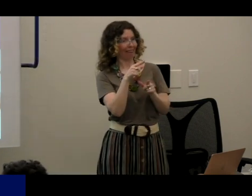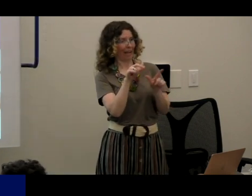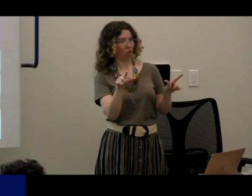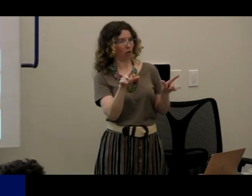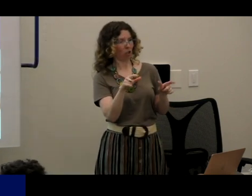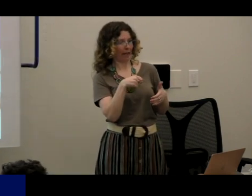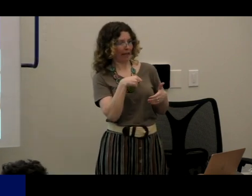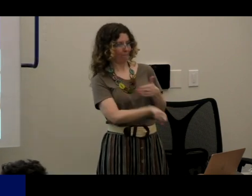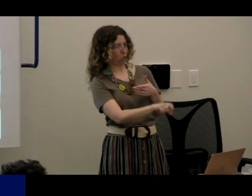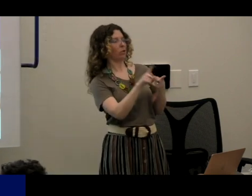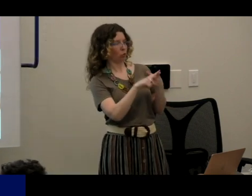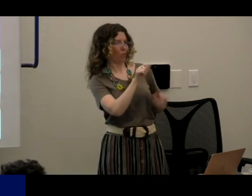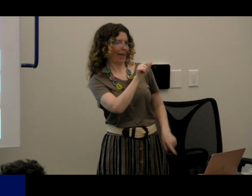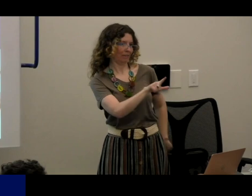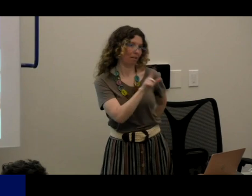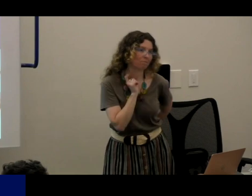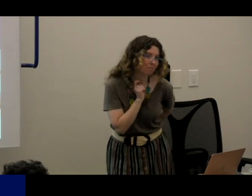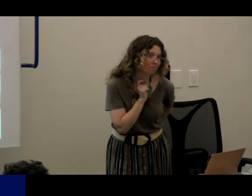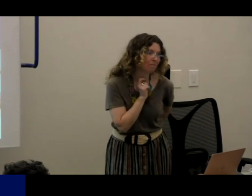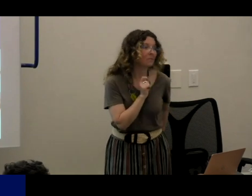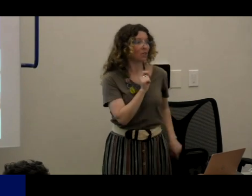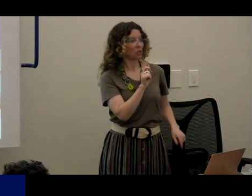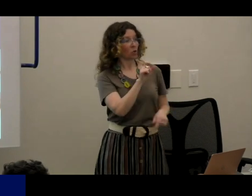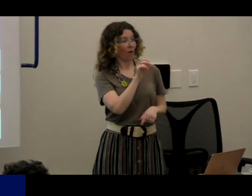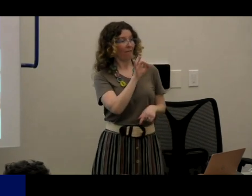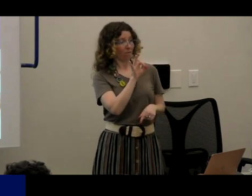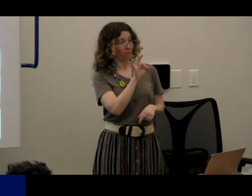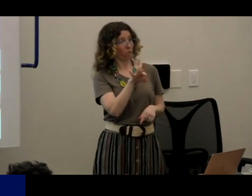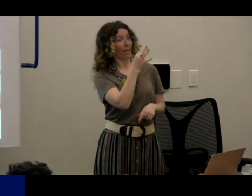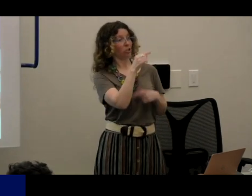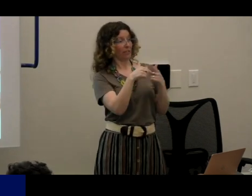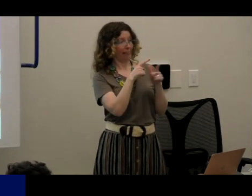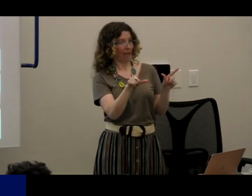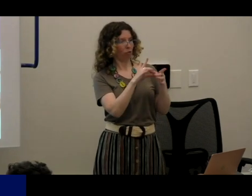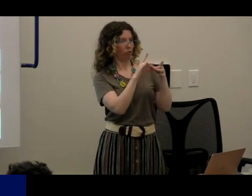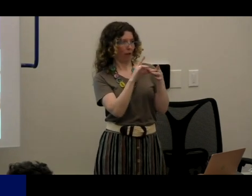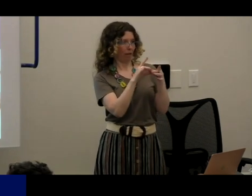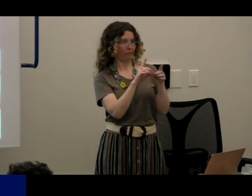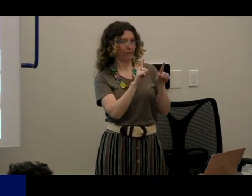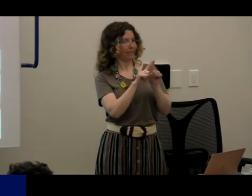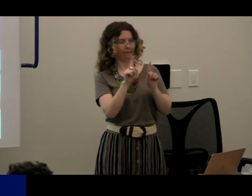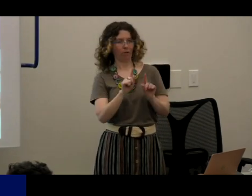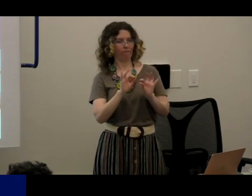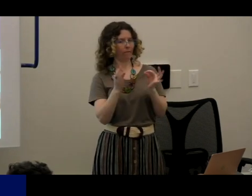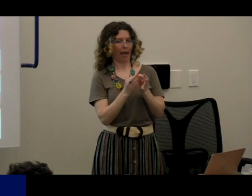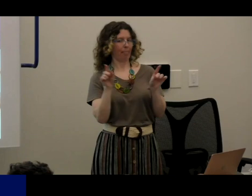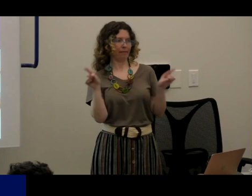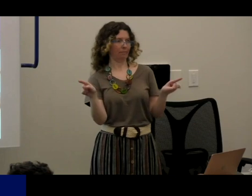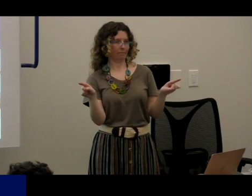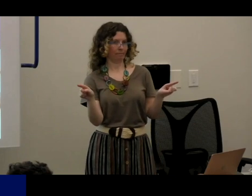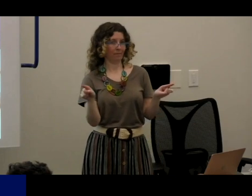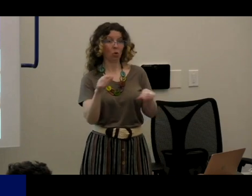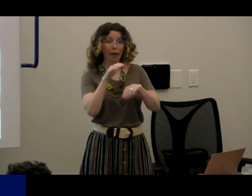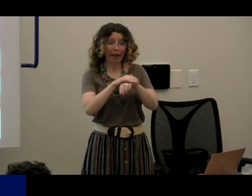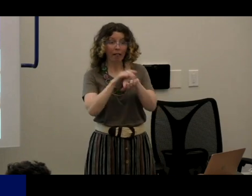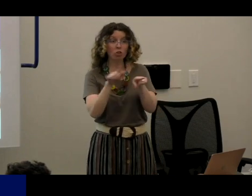in Britain, and then they're born and later learn American Sign Language, and then the French Sign Language relevancy is